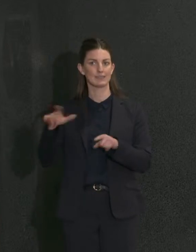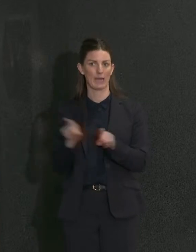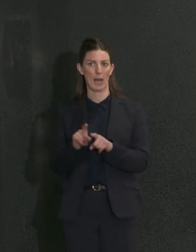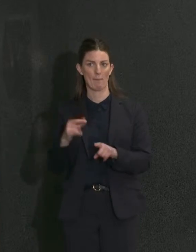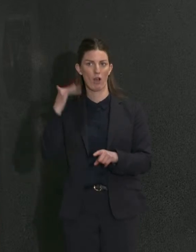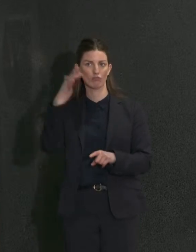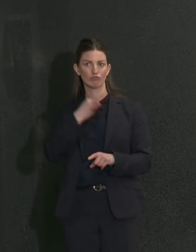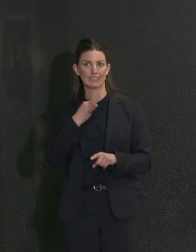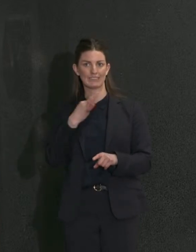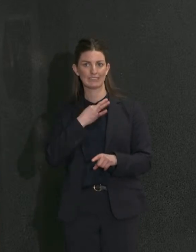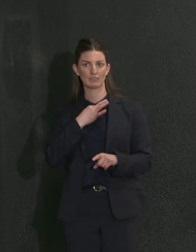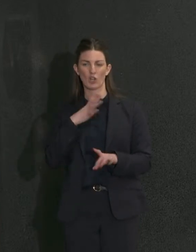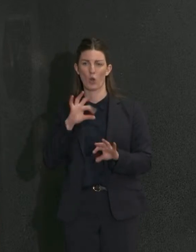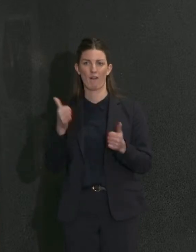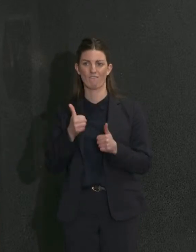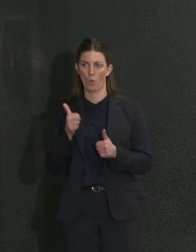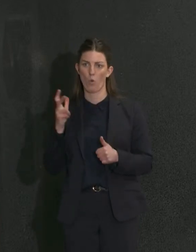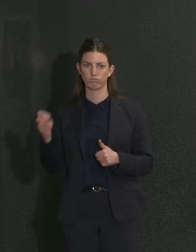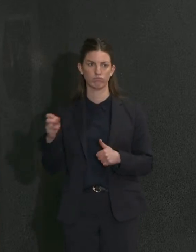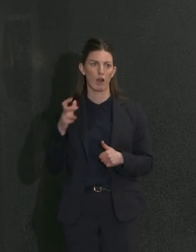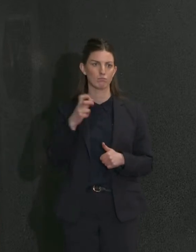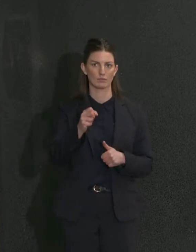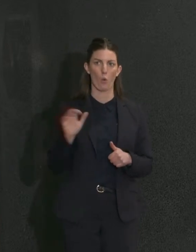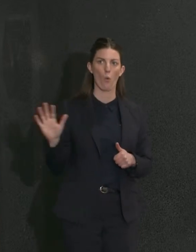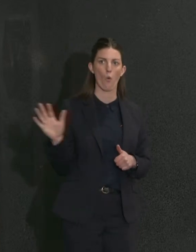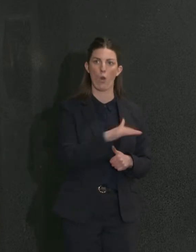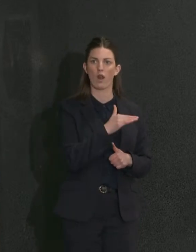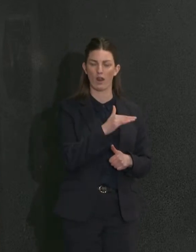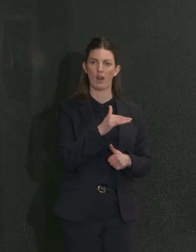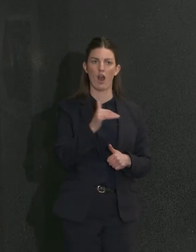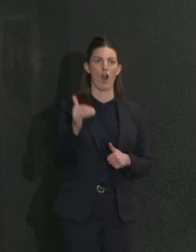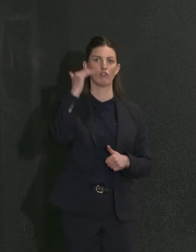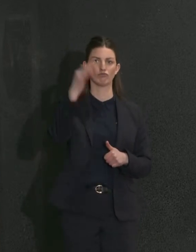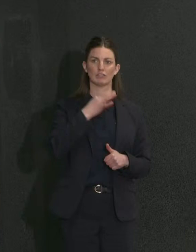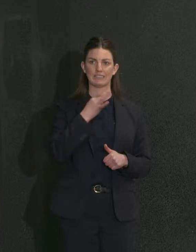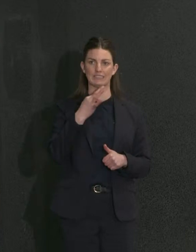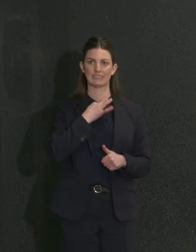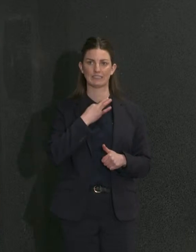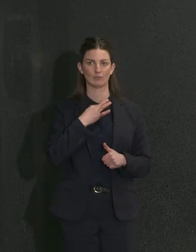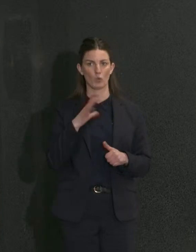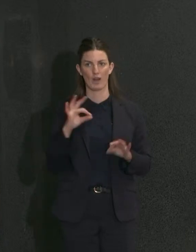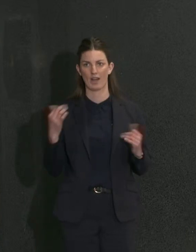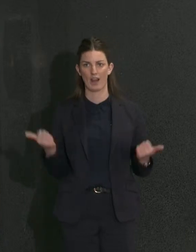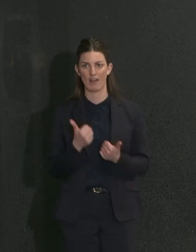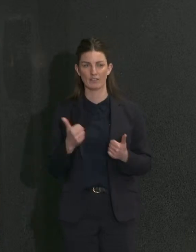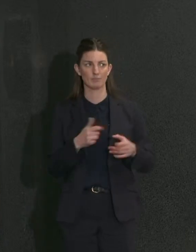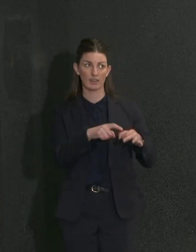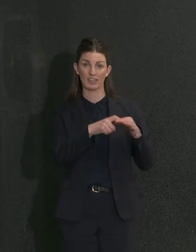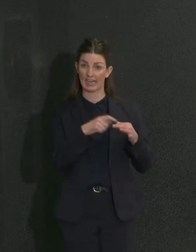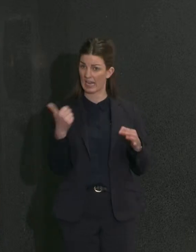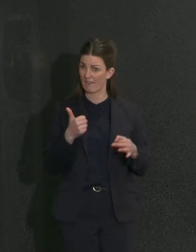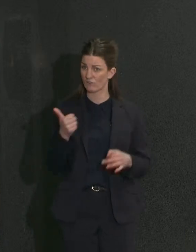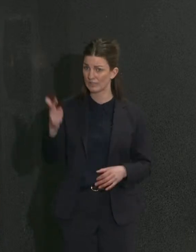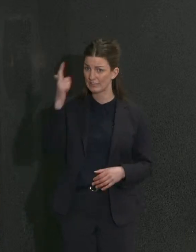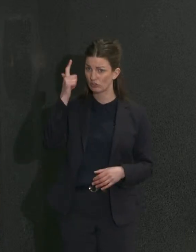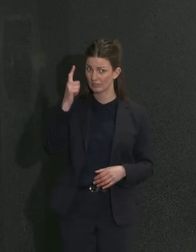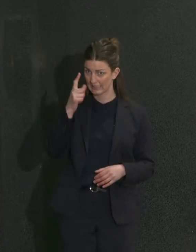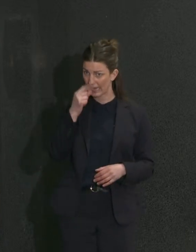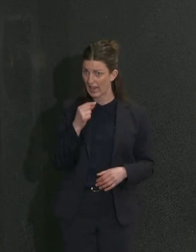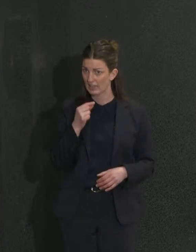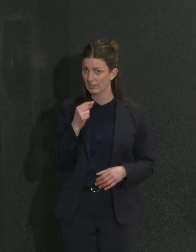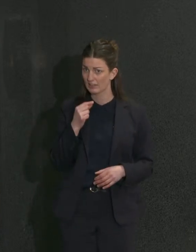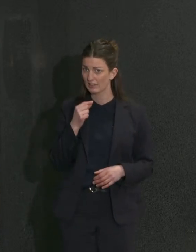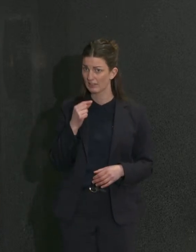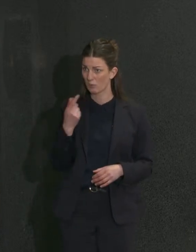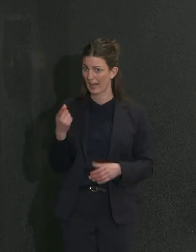there's not sufficient supply for everybody in a vulnerable setting to get one dose, let alone two. Is there sufficient supply for teachers with the bringing forward of the allocation?